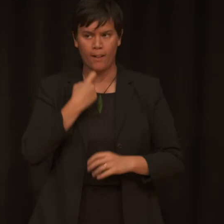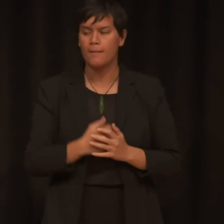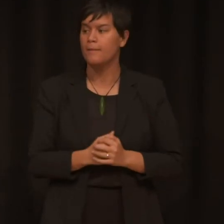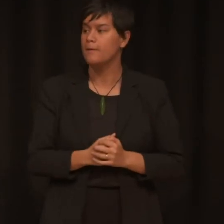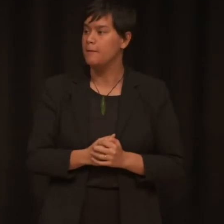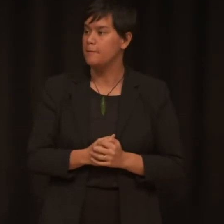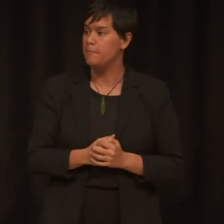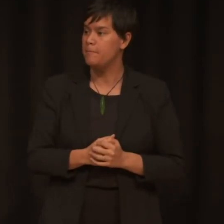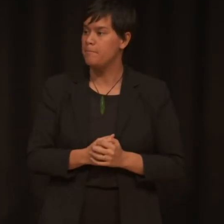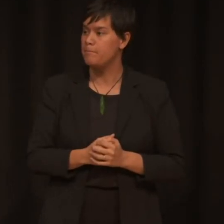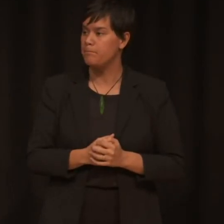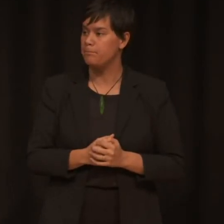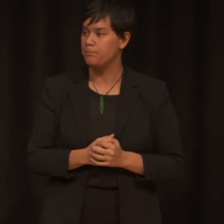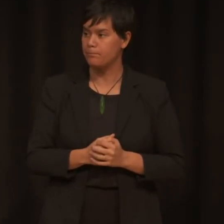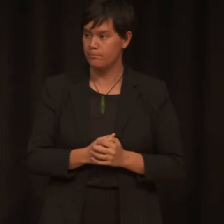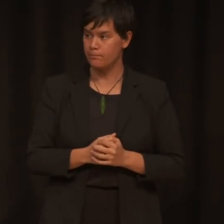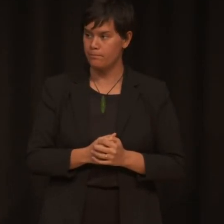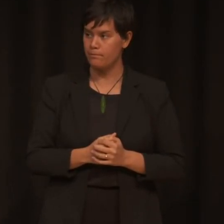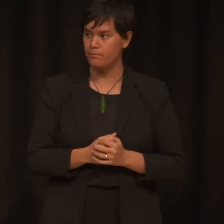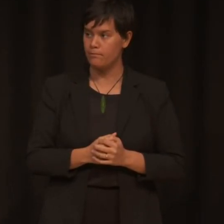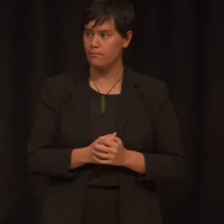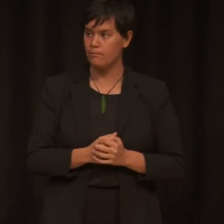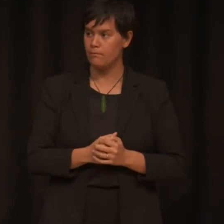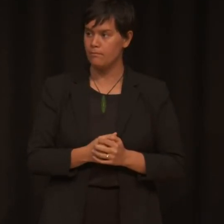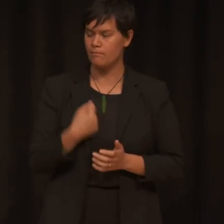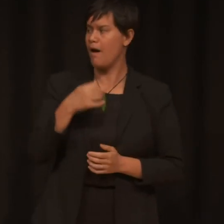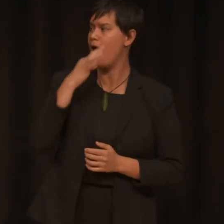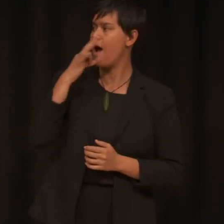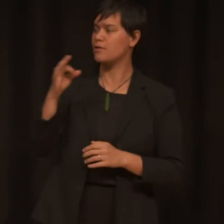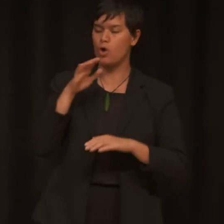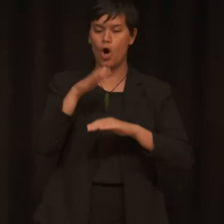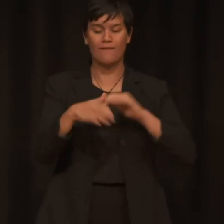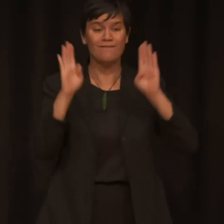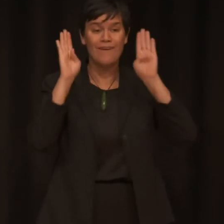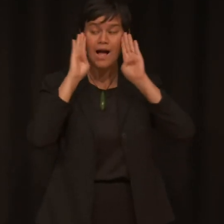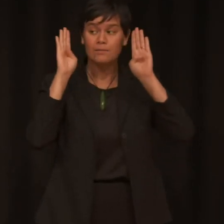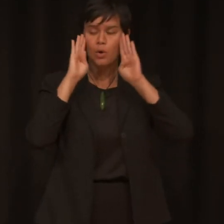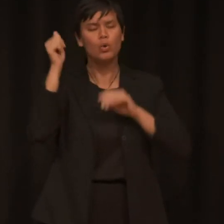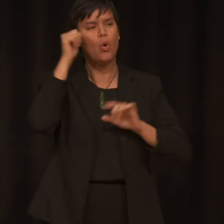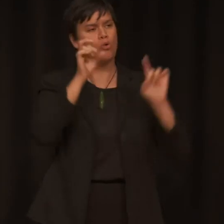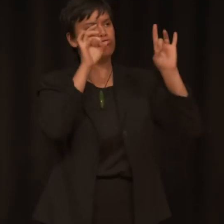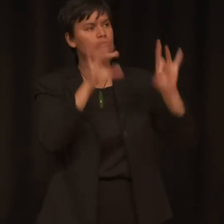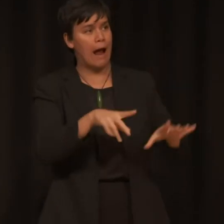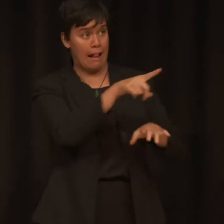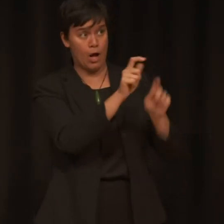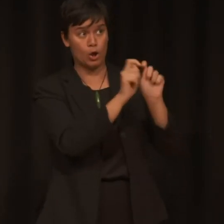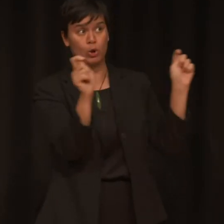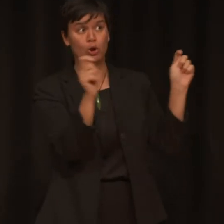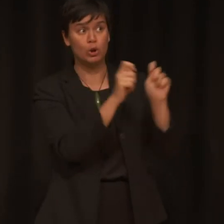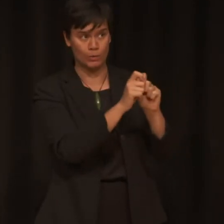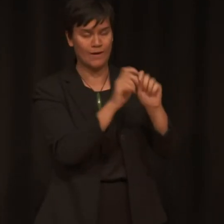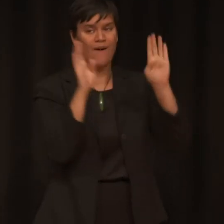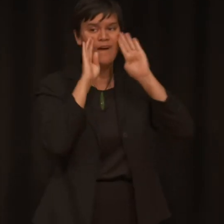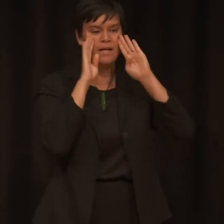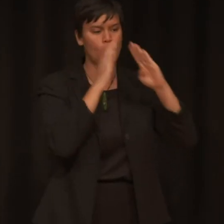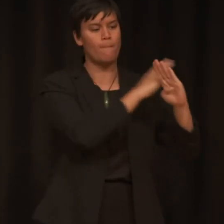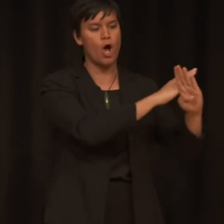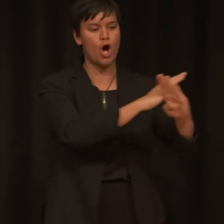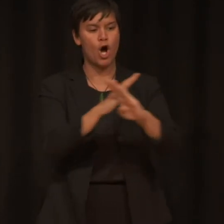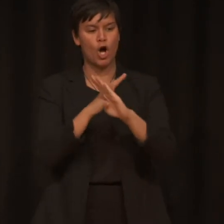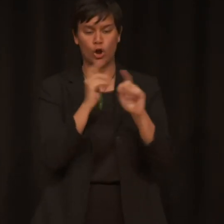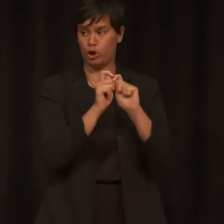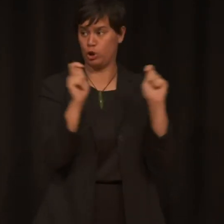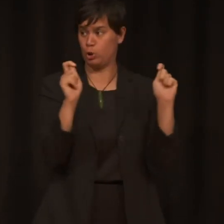you. In relation to Facebook blocking news sites in Australia, Yeah. how